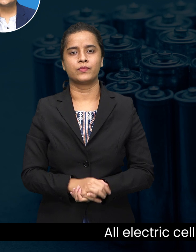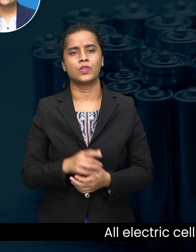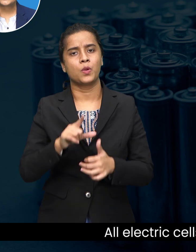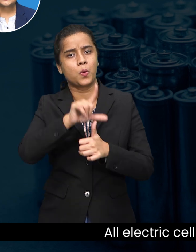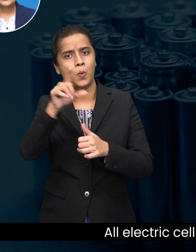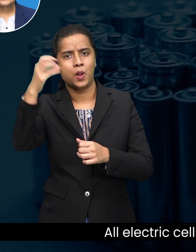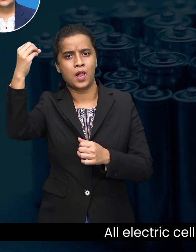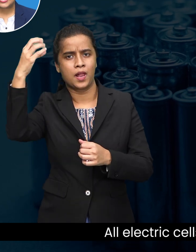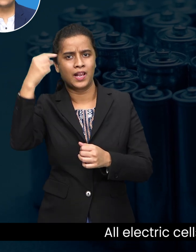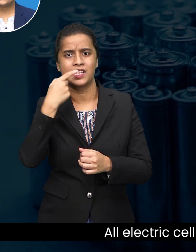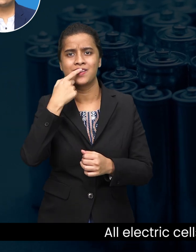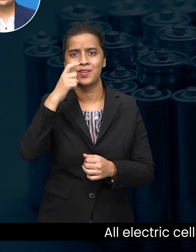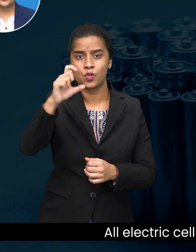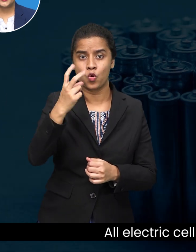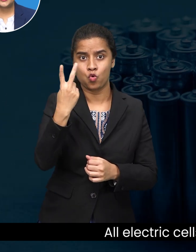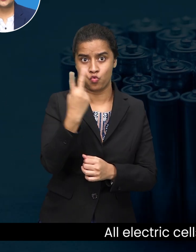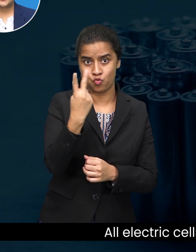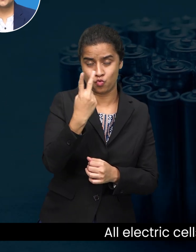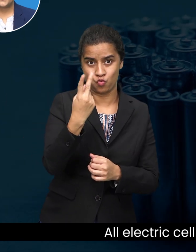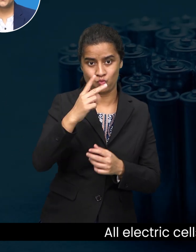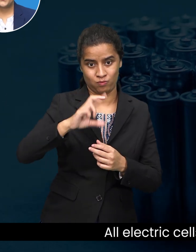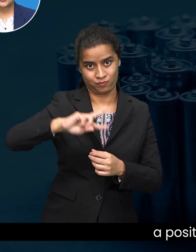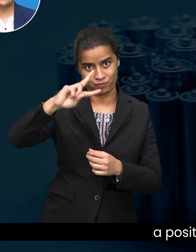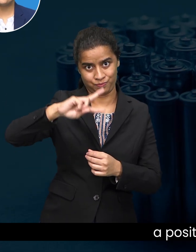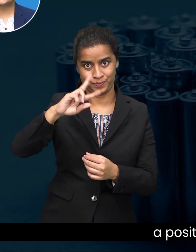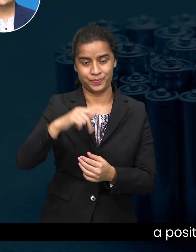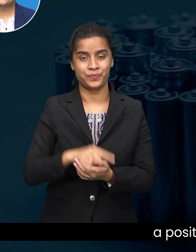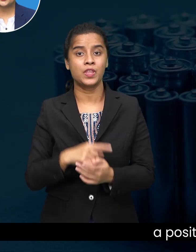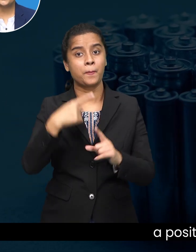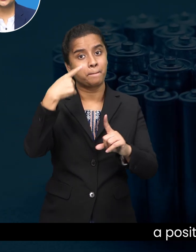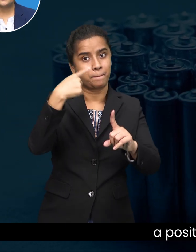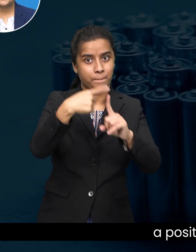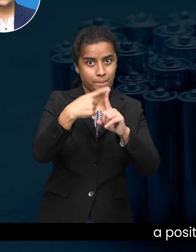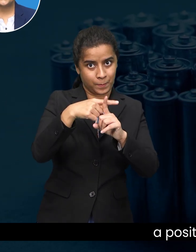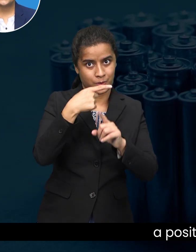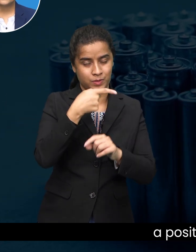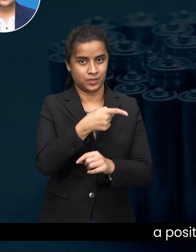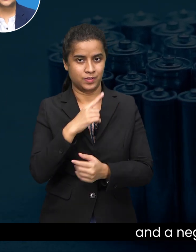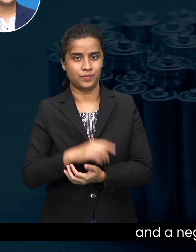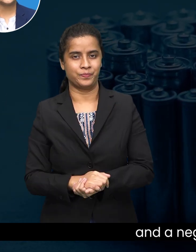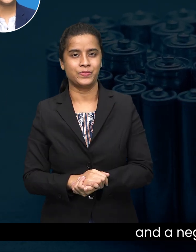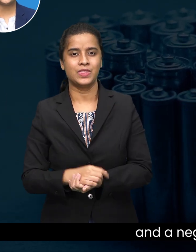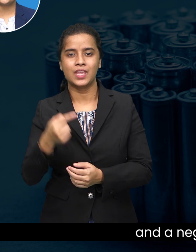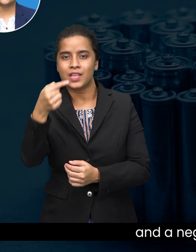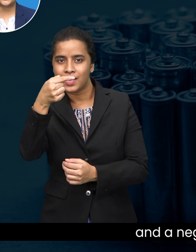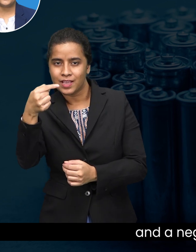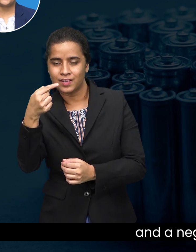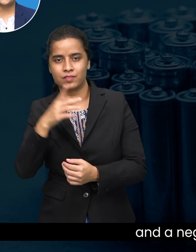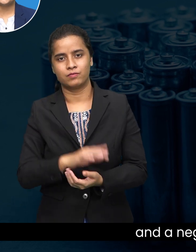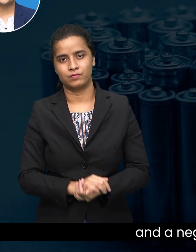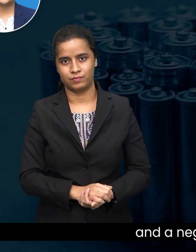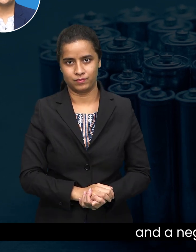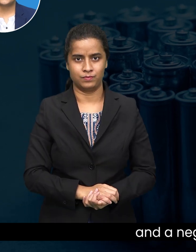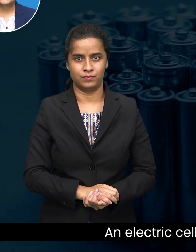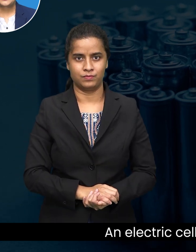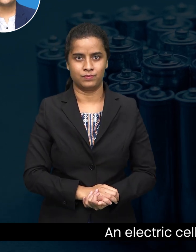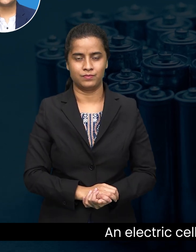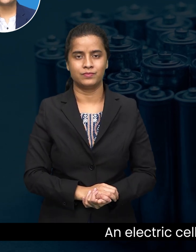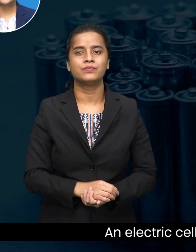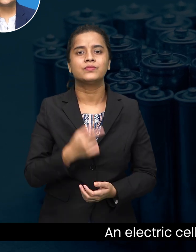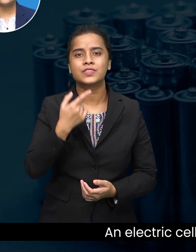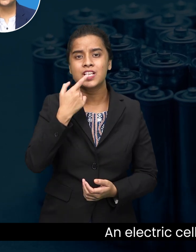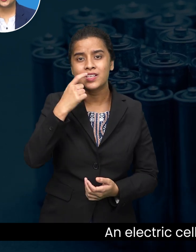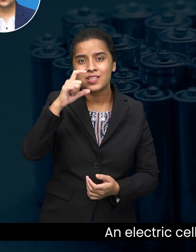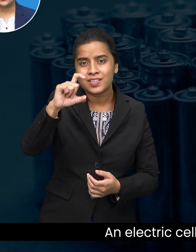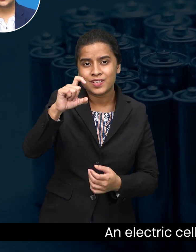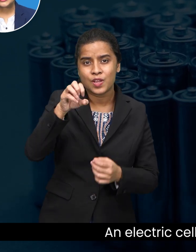All electric cells have two terminals, a positive terminal and a negative terminal. An